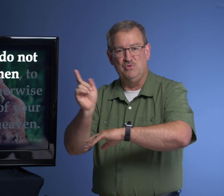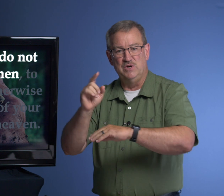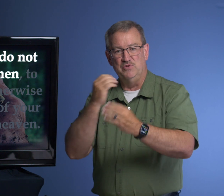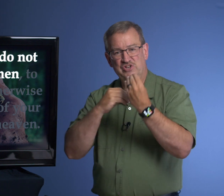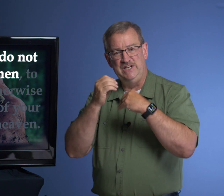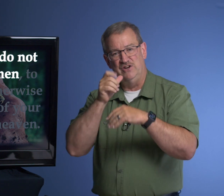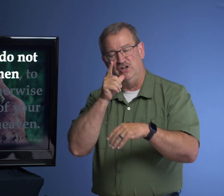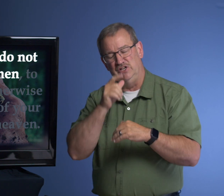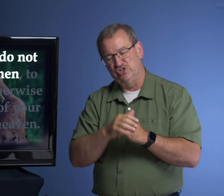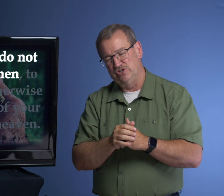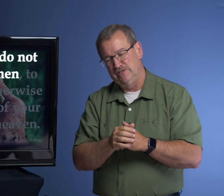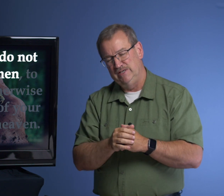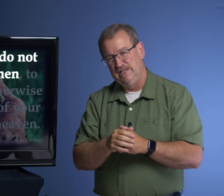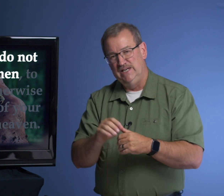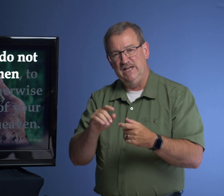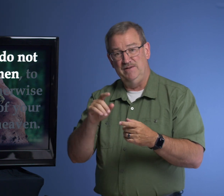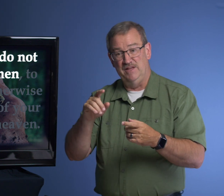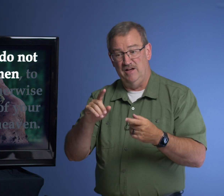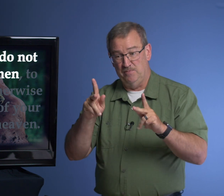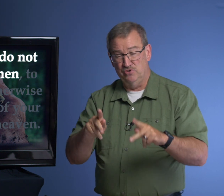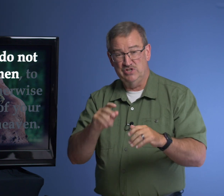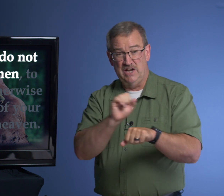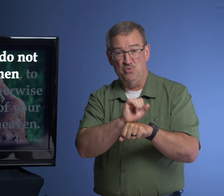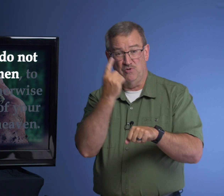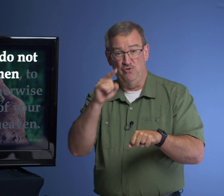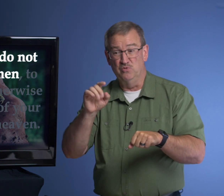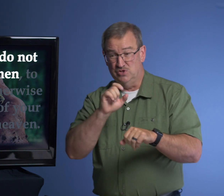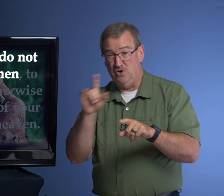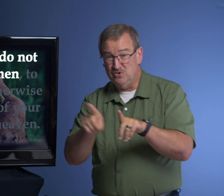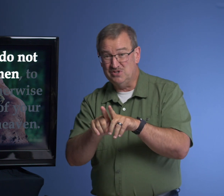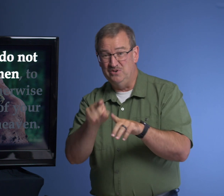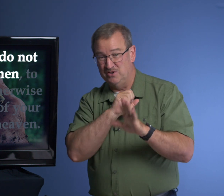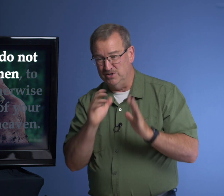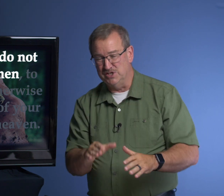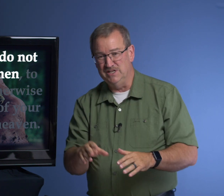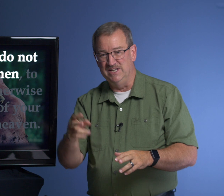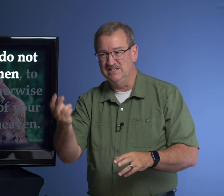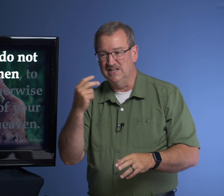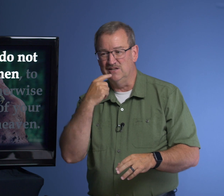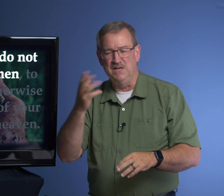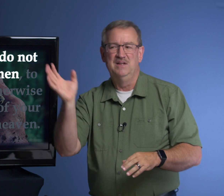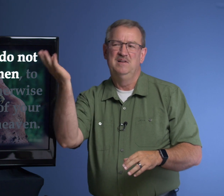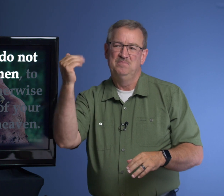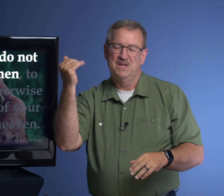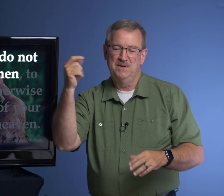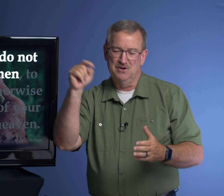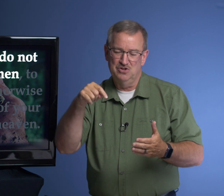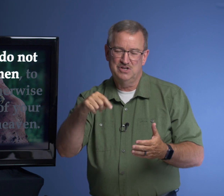where we were going to eat our lunch. And the person that I worked for was also a Christian. And he said to me, "Come here, look at